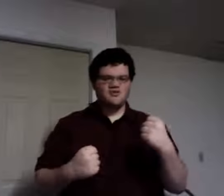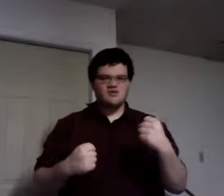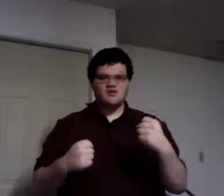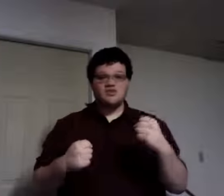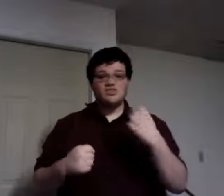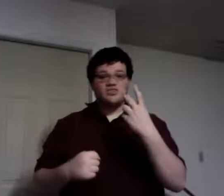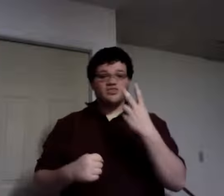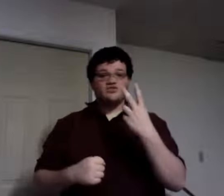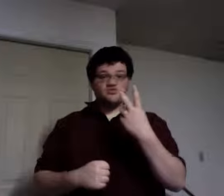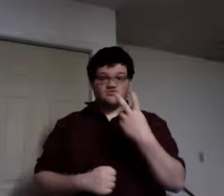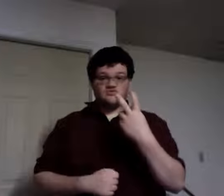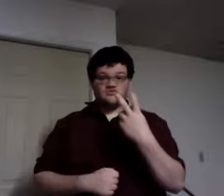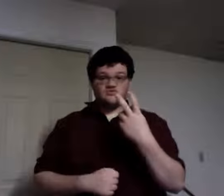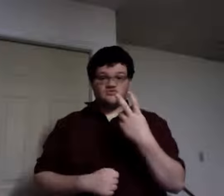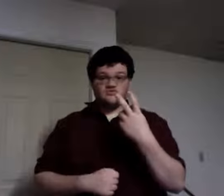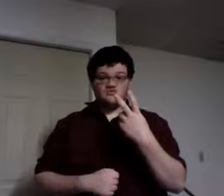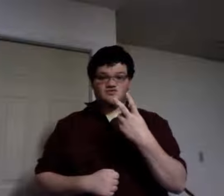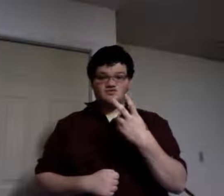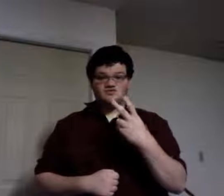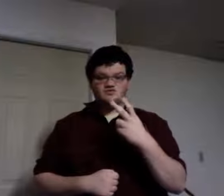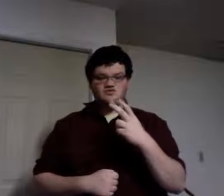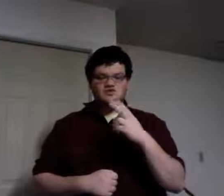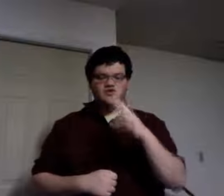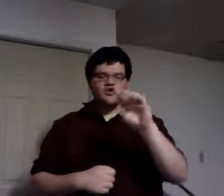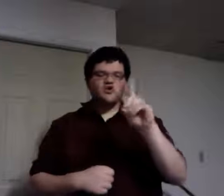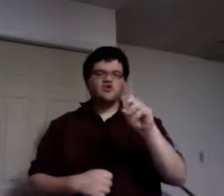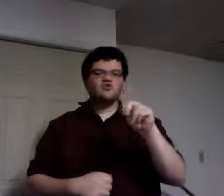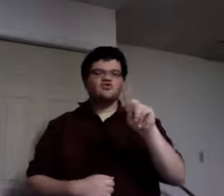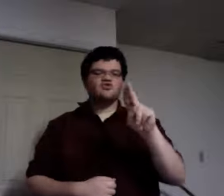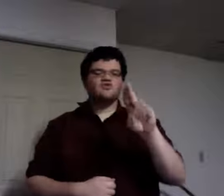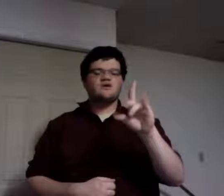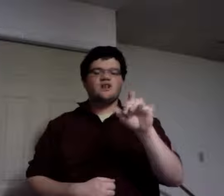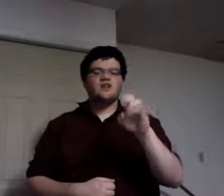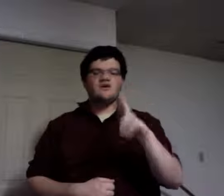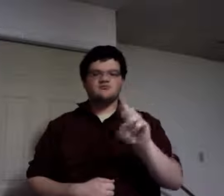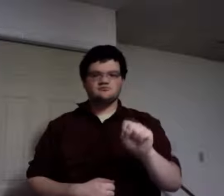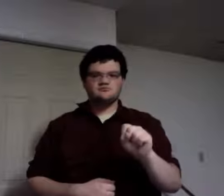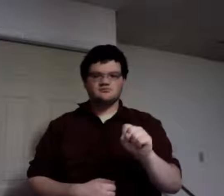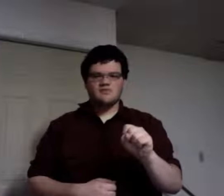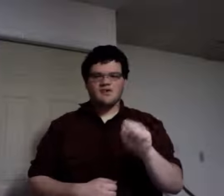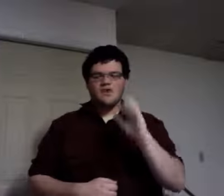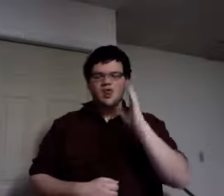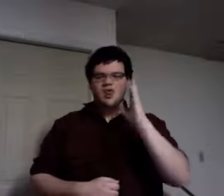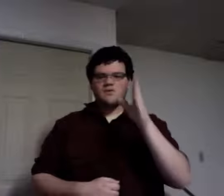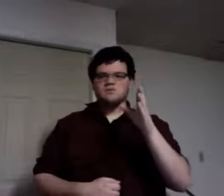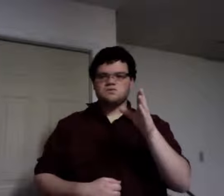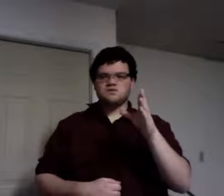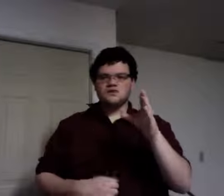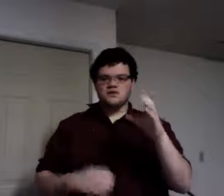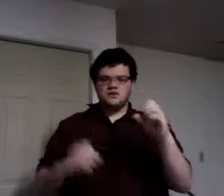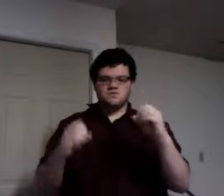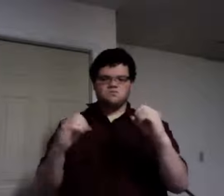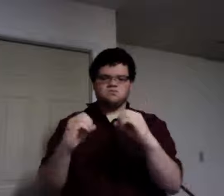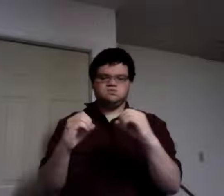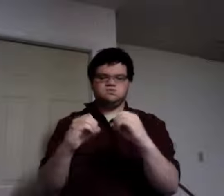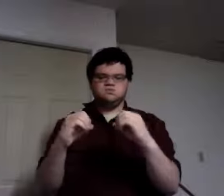actually, these nucleuses would actually fuse, or is it nuclei? Well, anyway, they would actually fuse together. And so that is